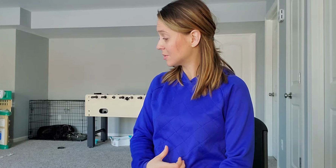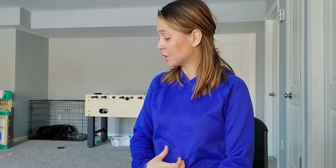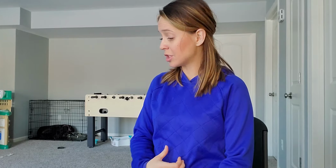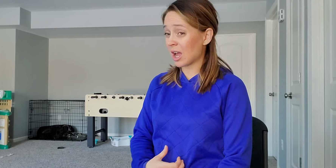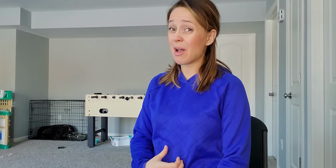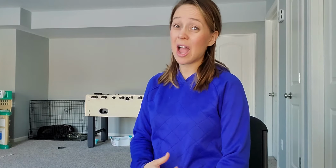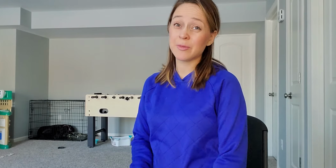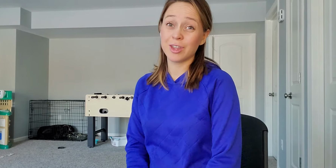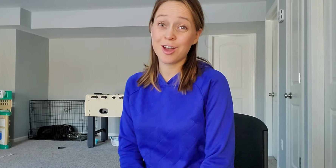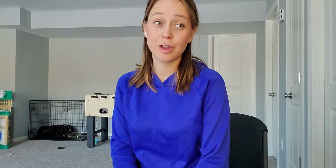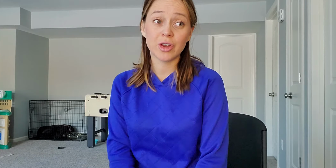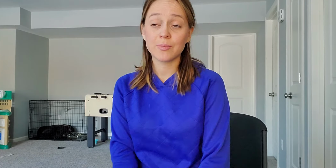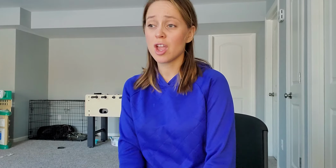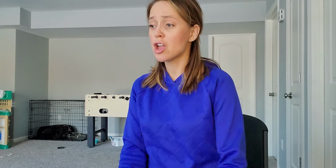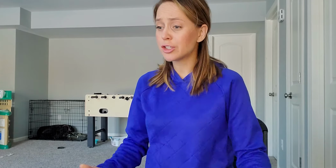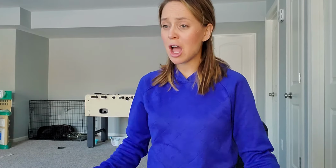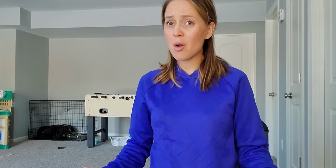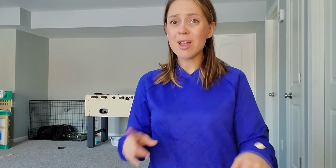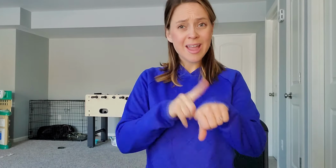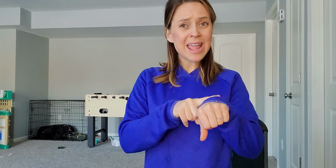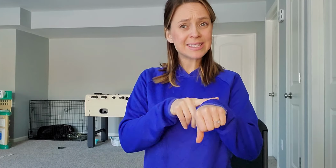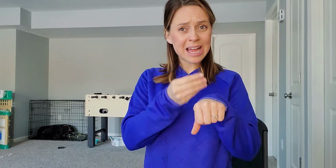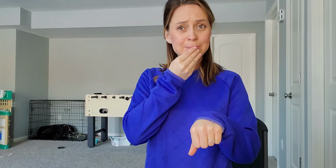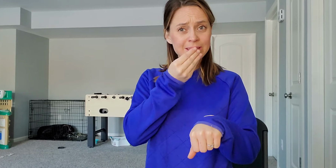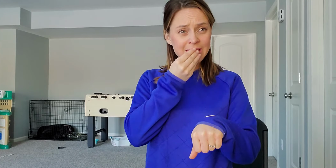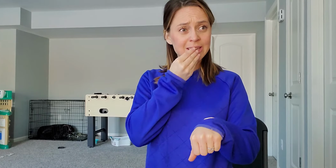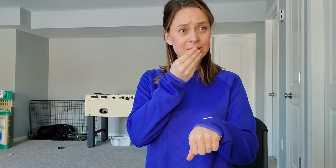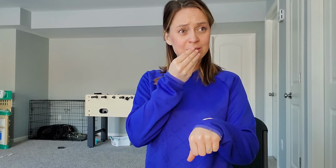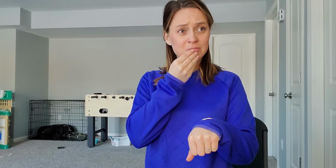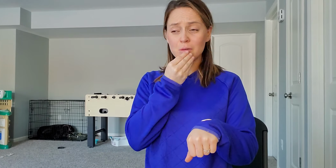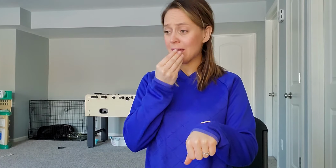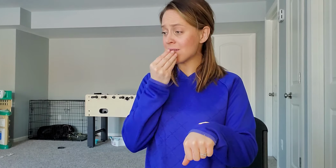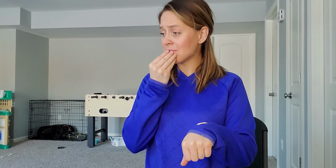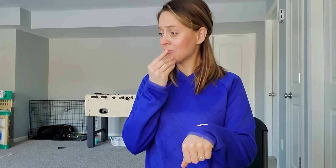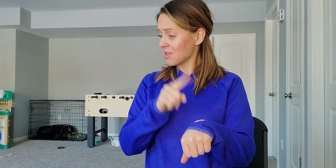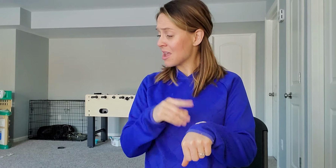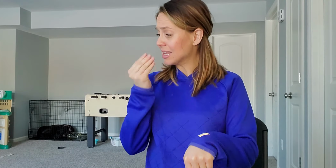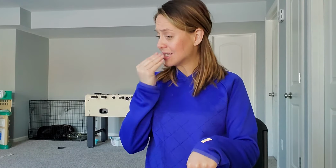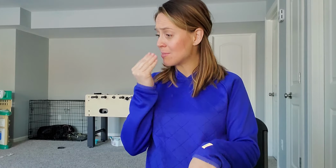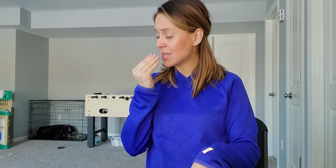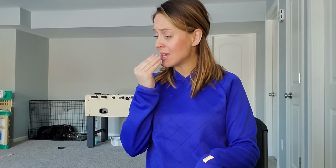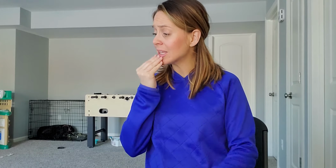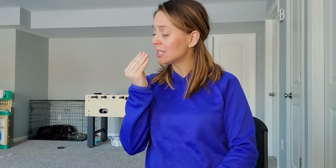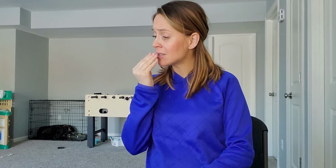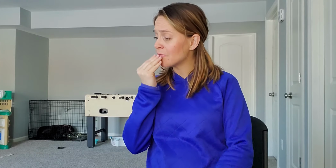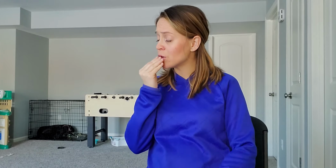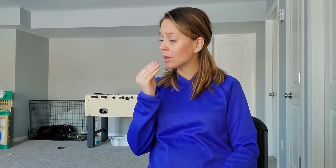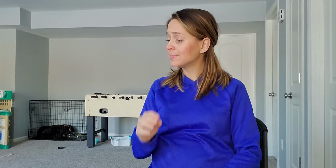Good job. I'm feeling hungry. So it's time to eat. Okay? It's time to eat. Let's eat some food.